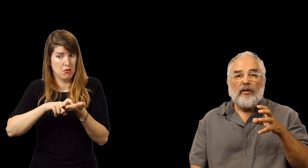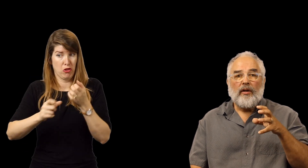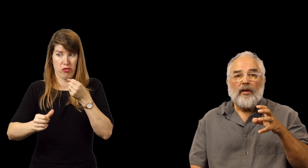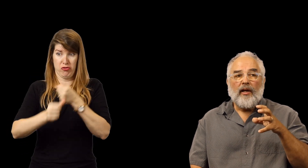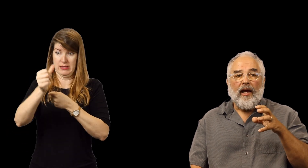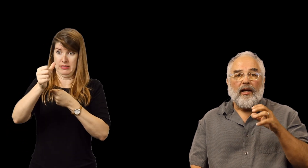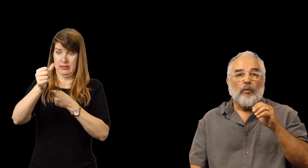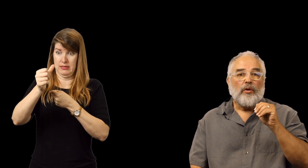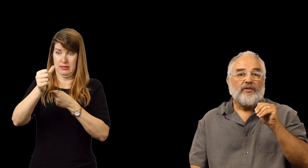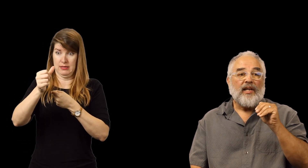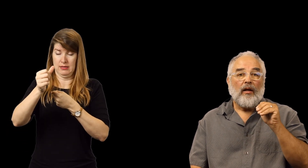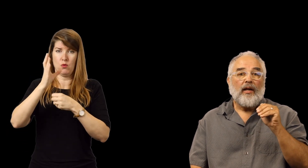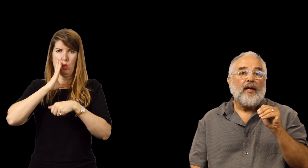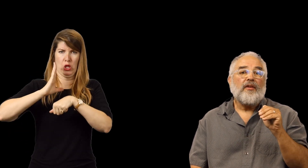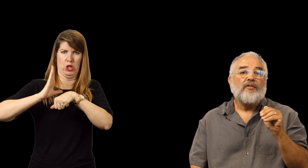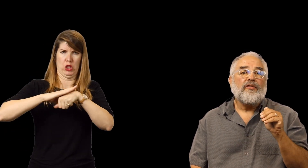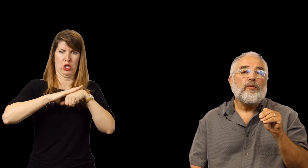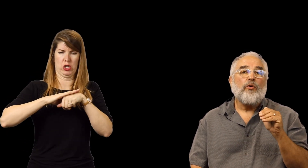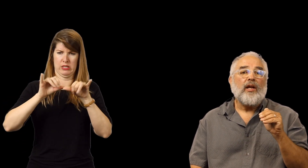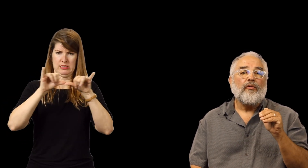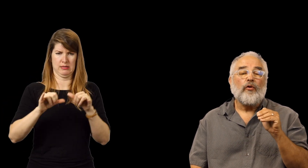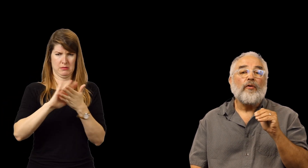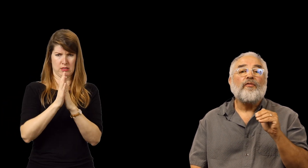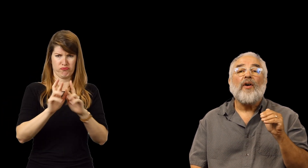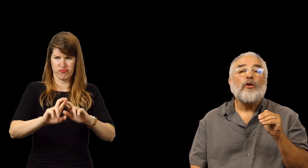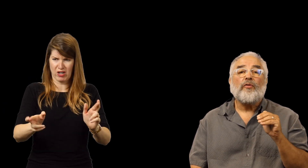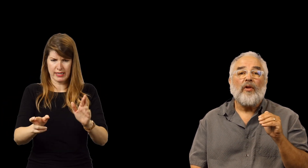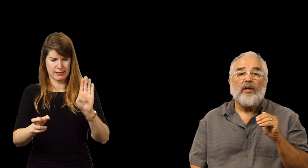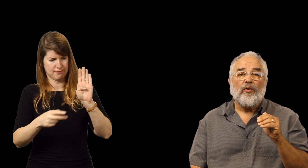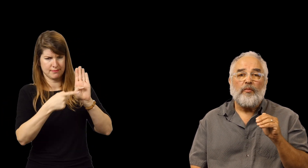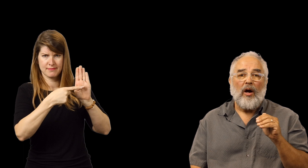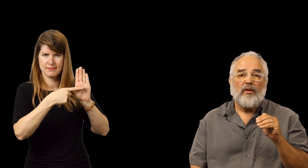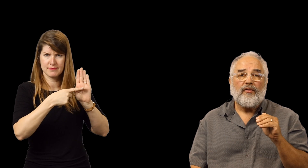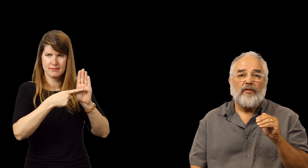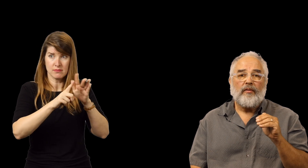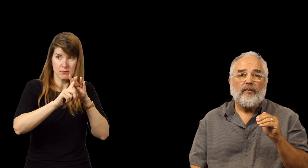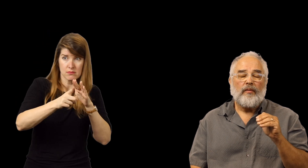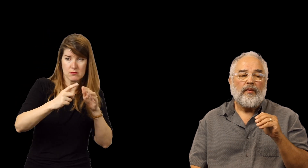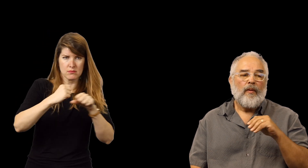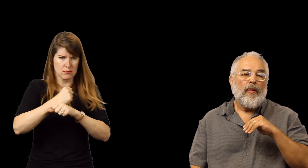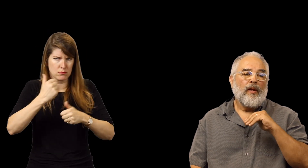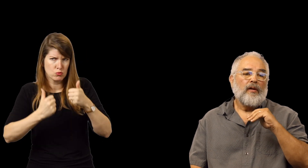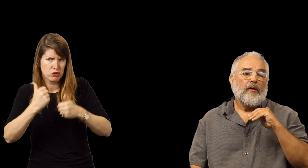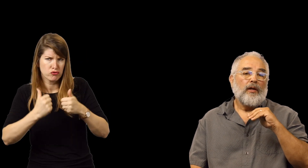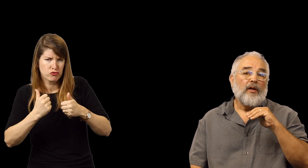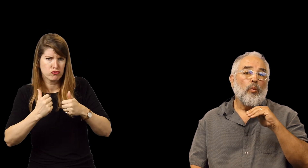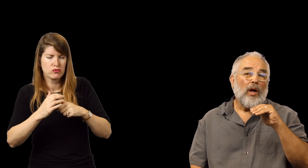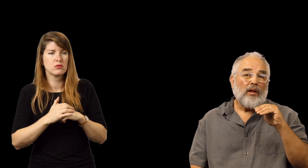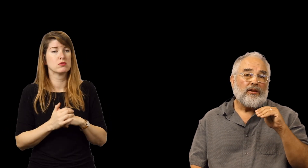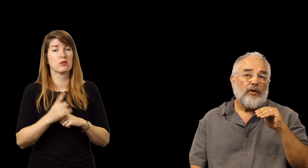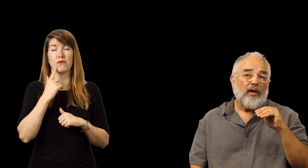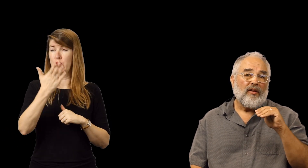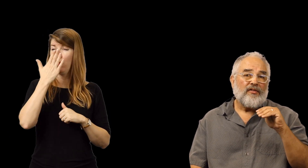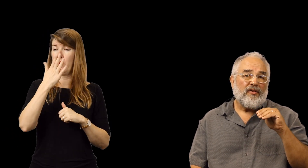alert, and it will get the system ready for a fight or flight response. In a well-integrated